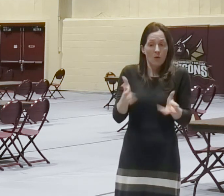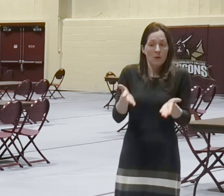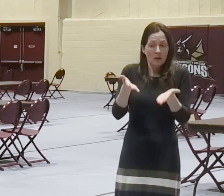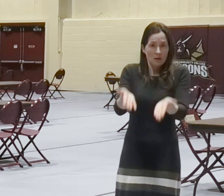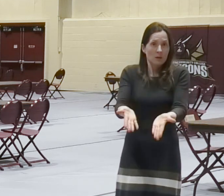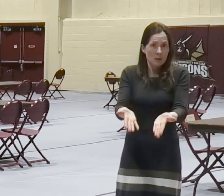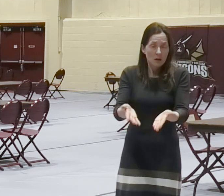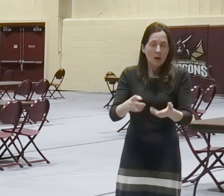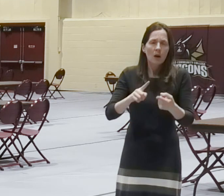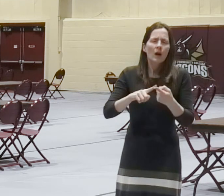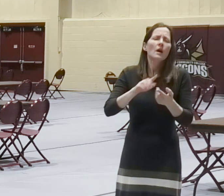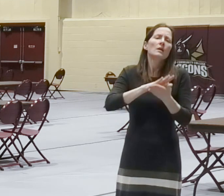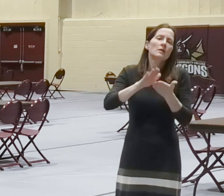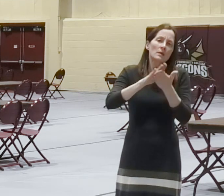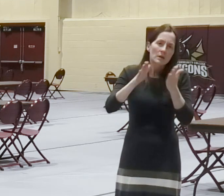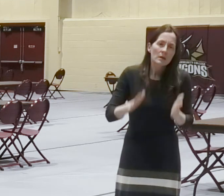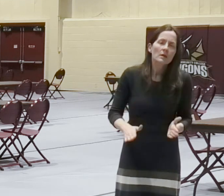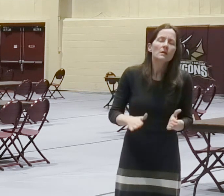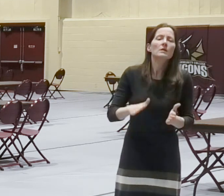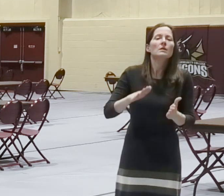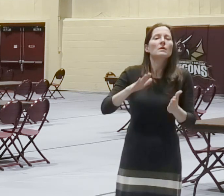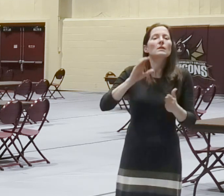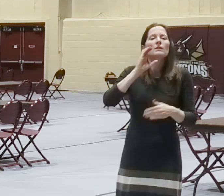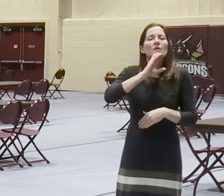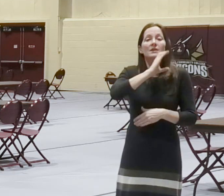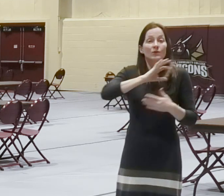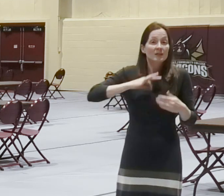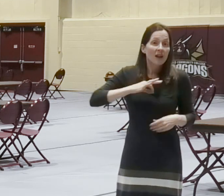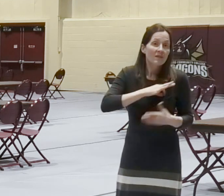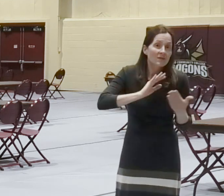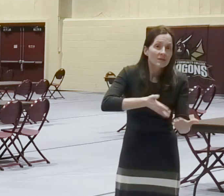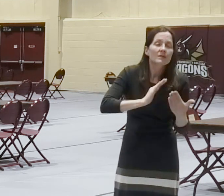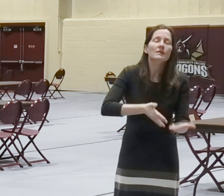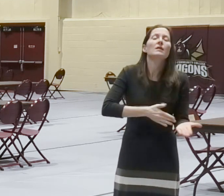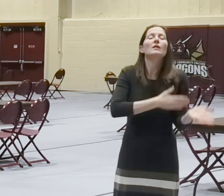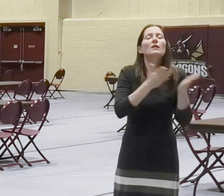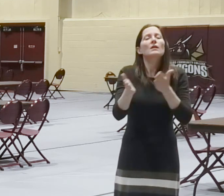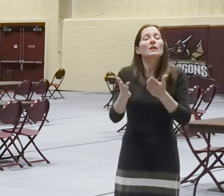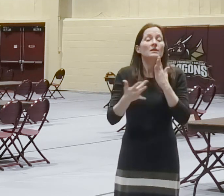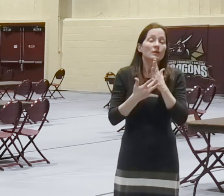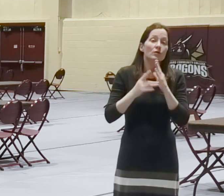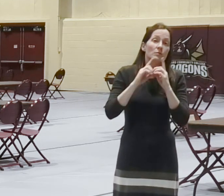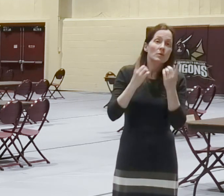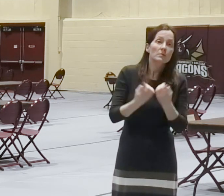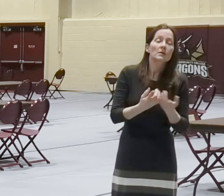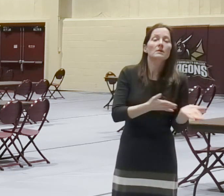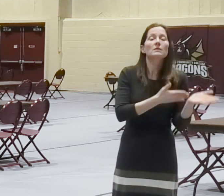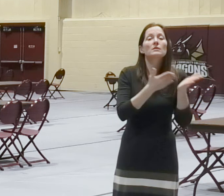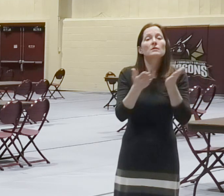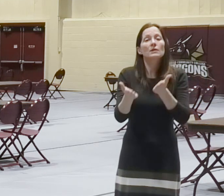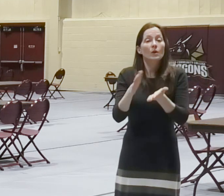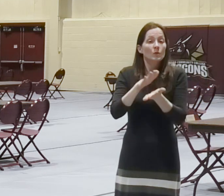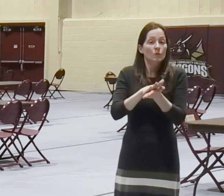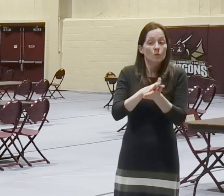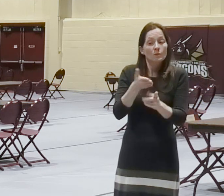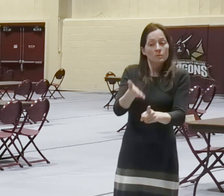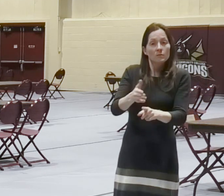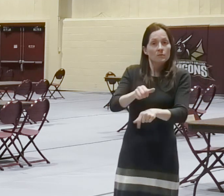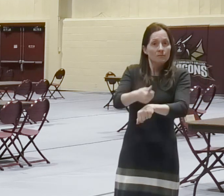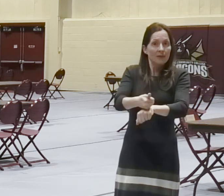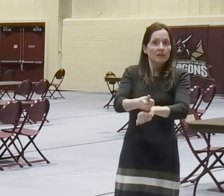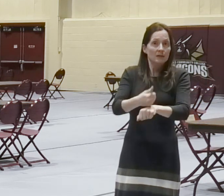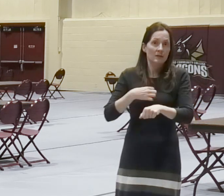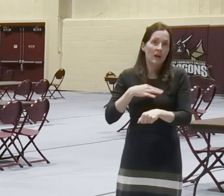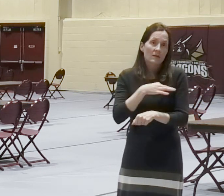and nutrition service workers, members of the operations and technology department, school-based staff, job categories that have